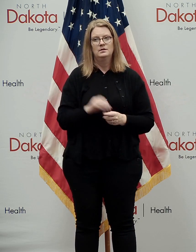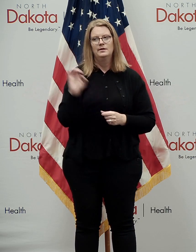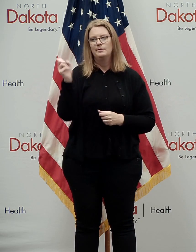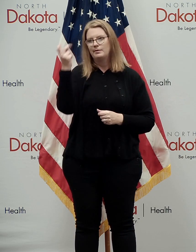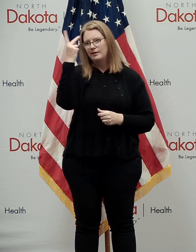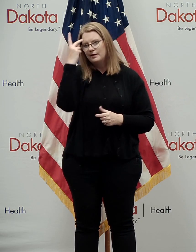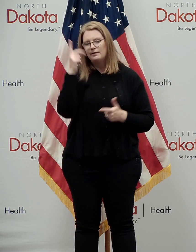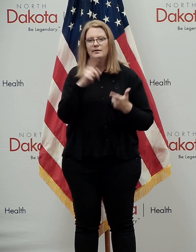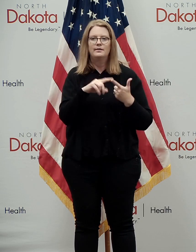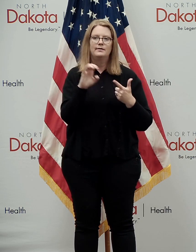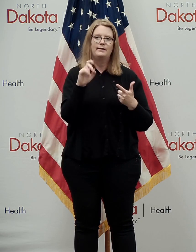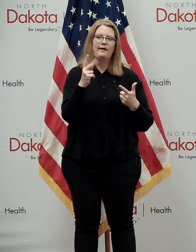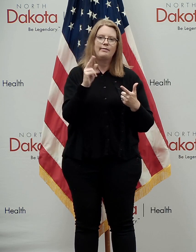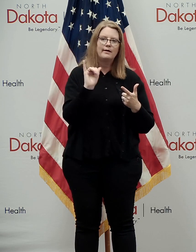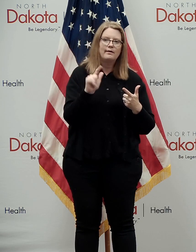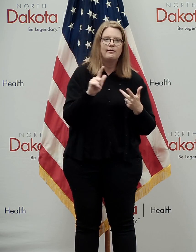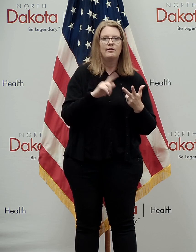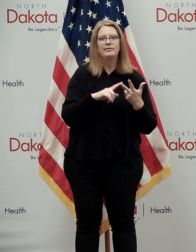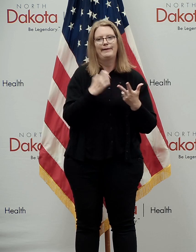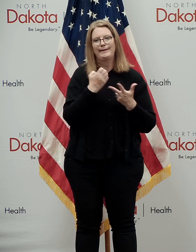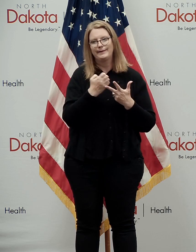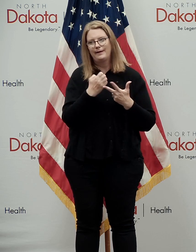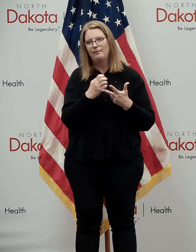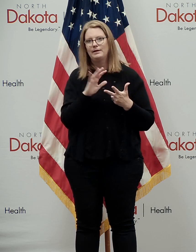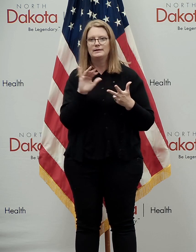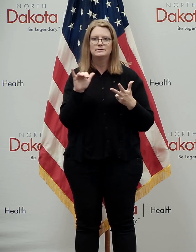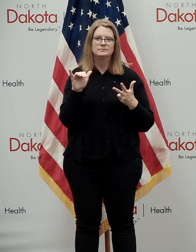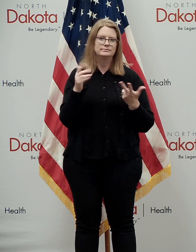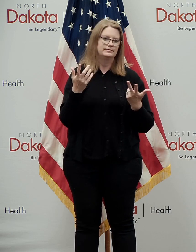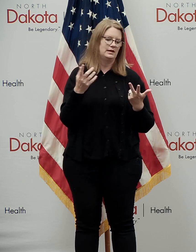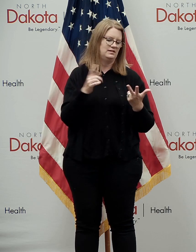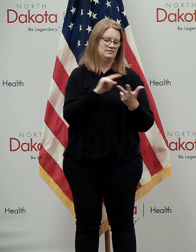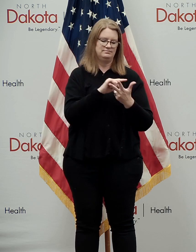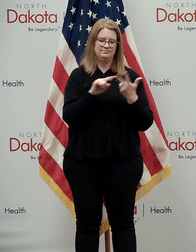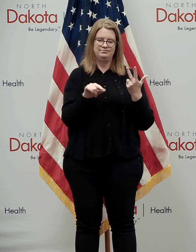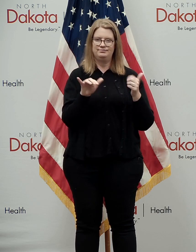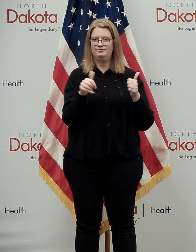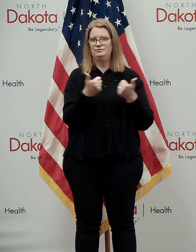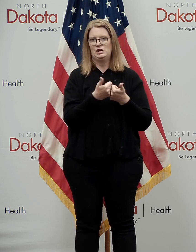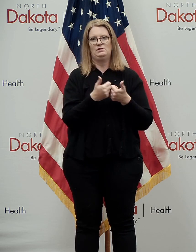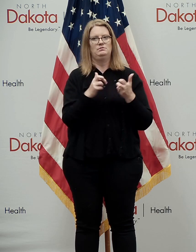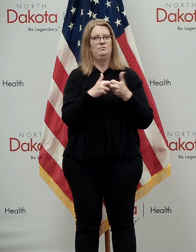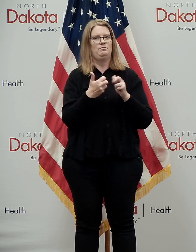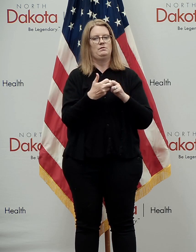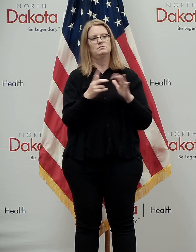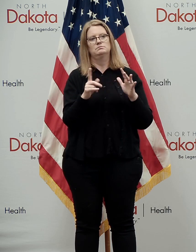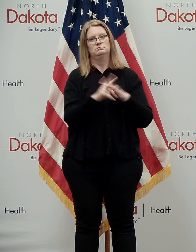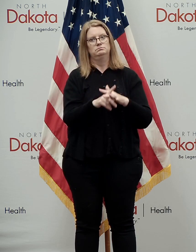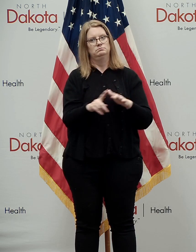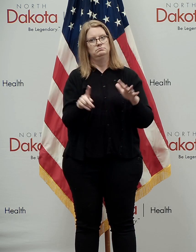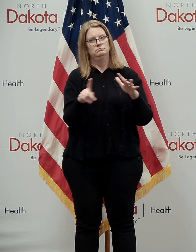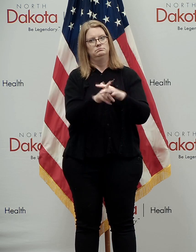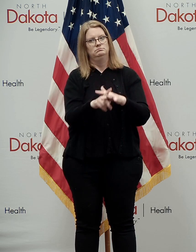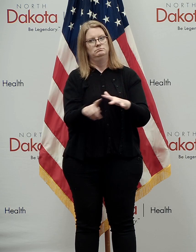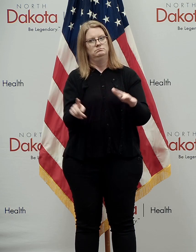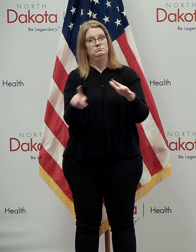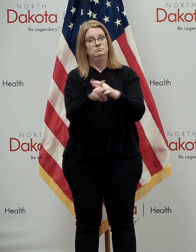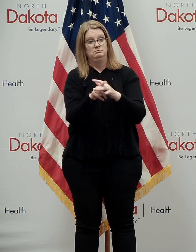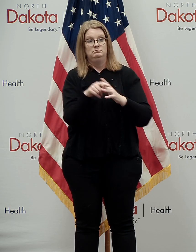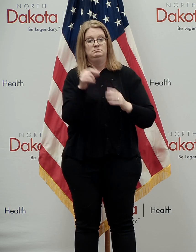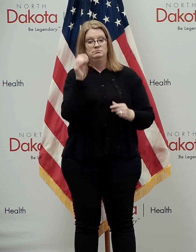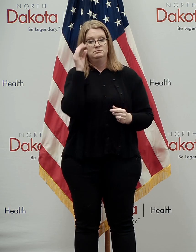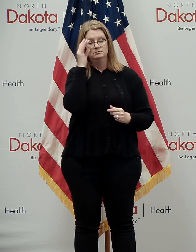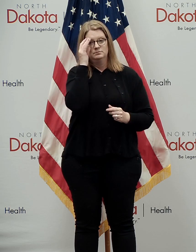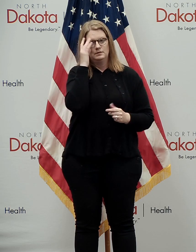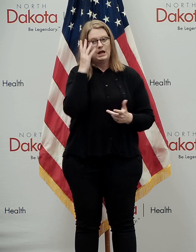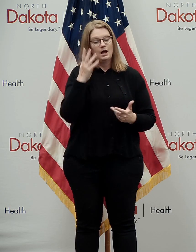ethical, economic challenges of enormous proportions, and so I'm pleased that